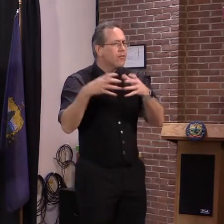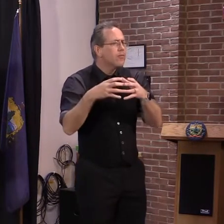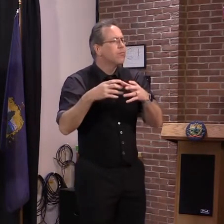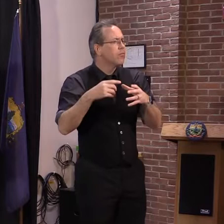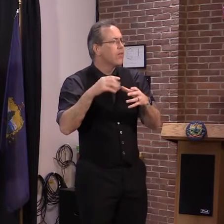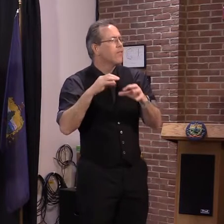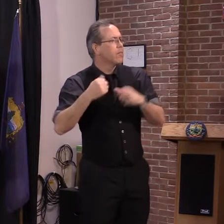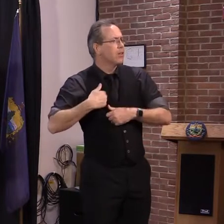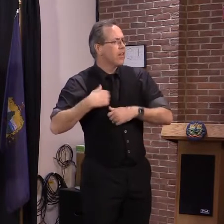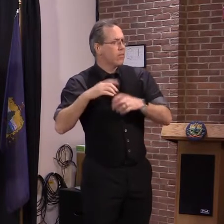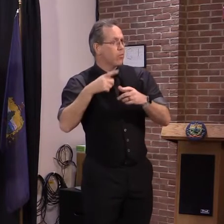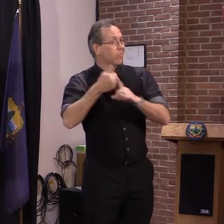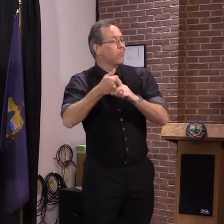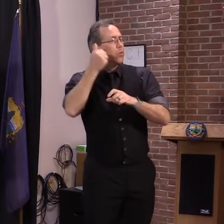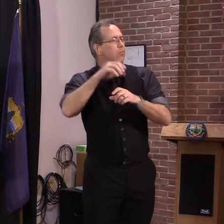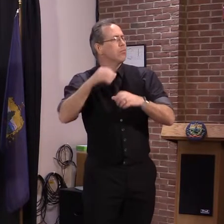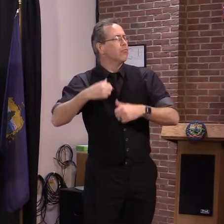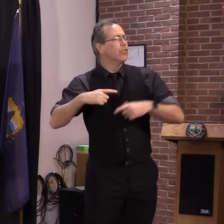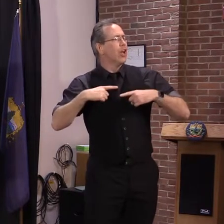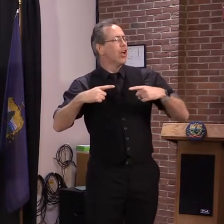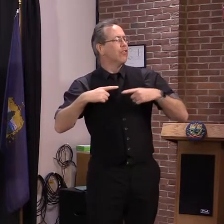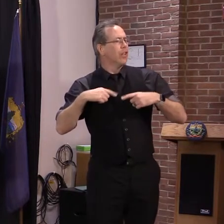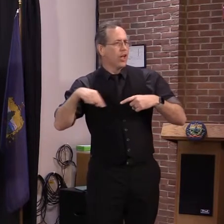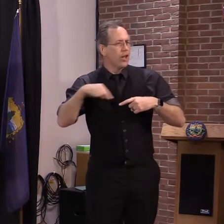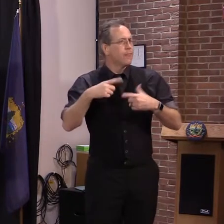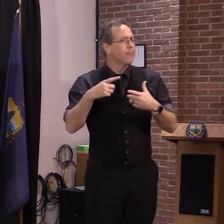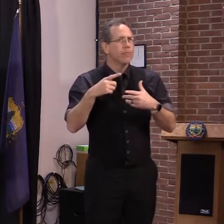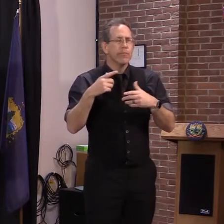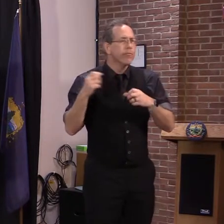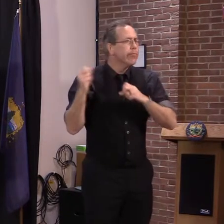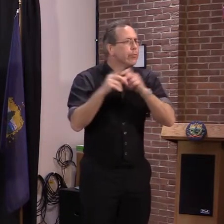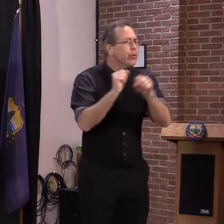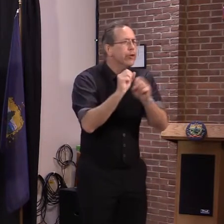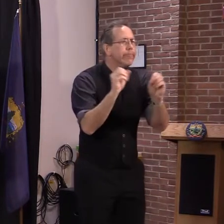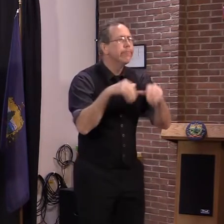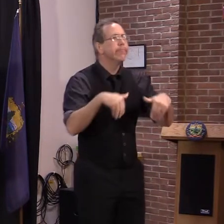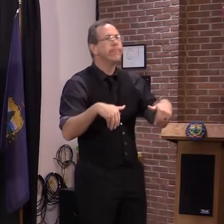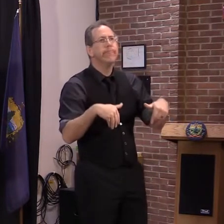state has been essentially stagnant, despite additional Vermont service members